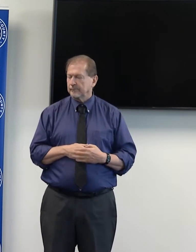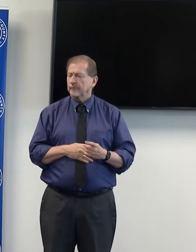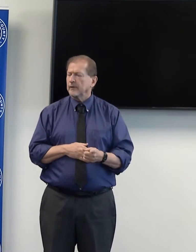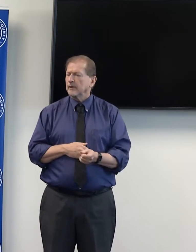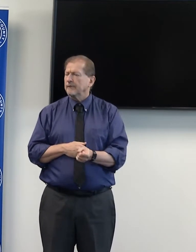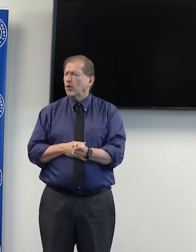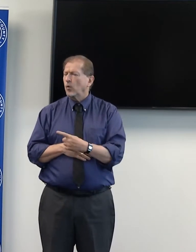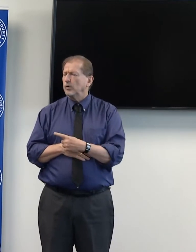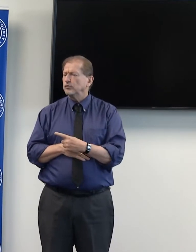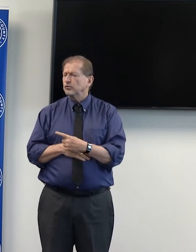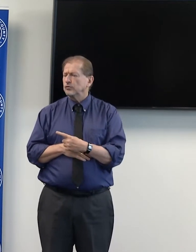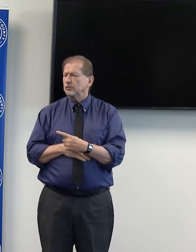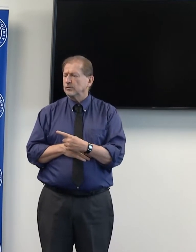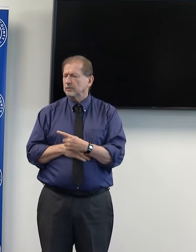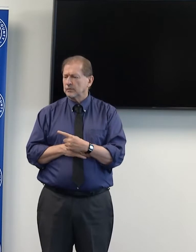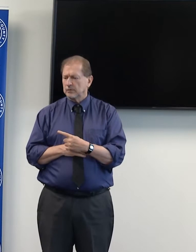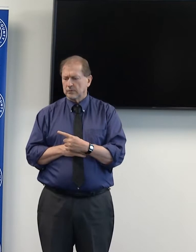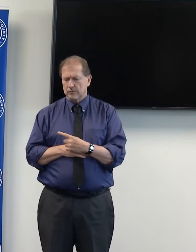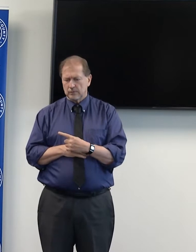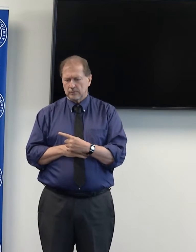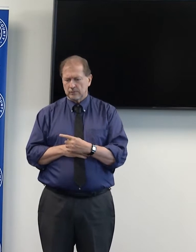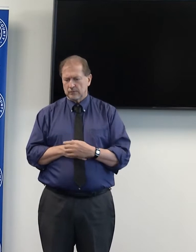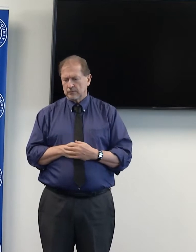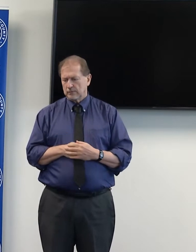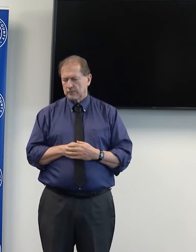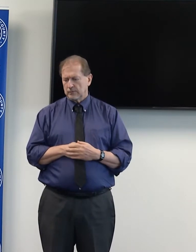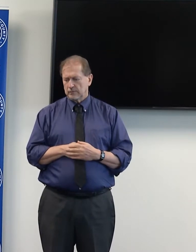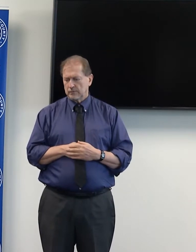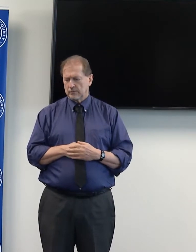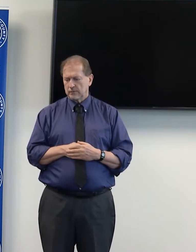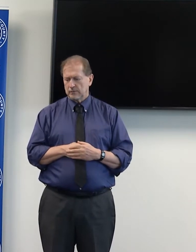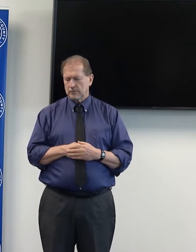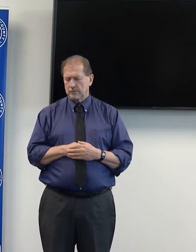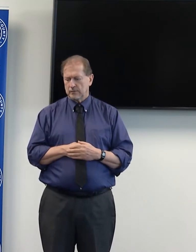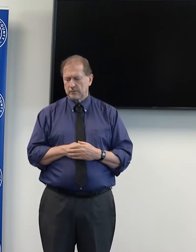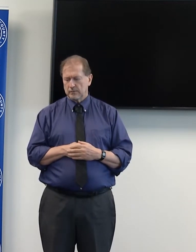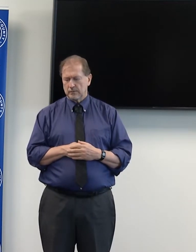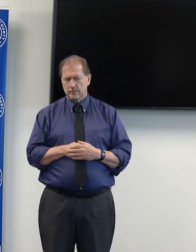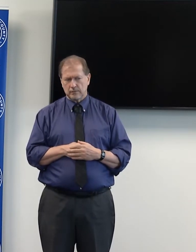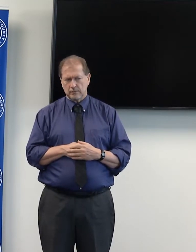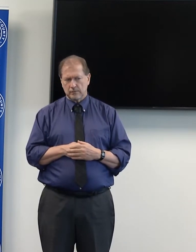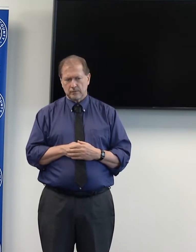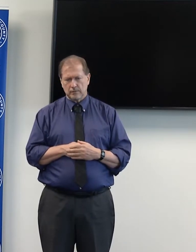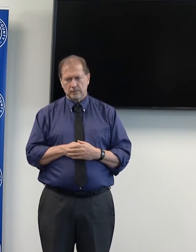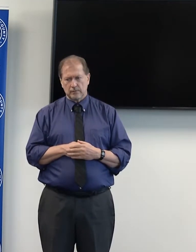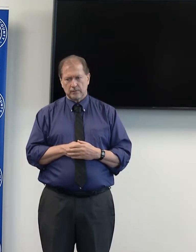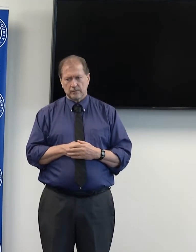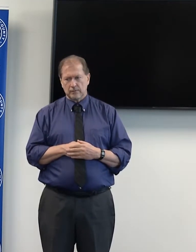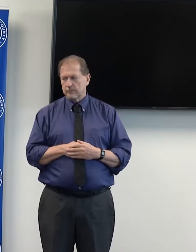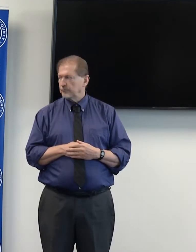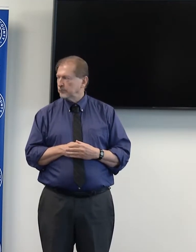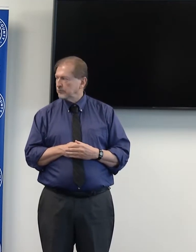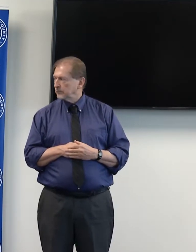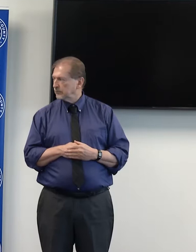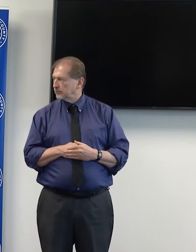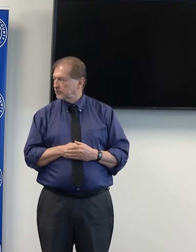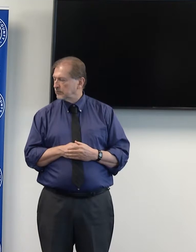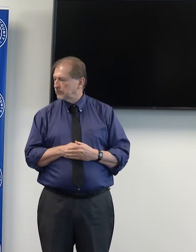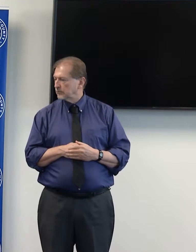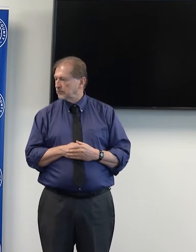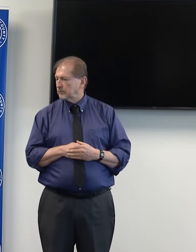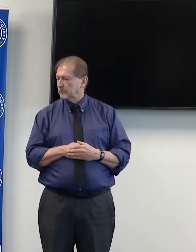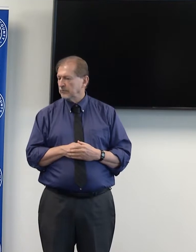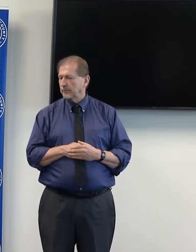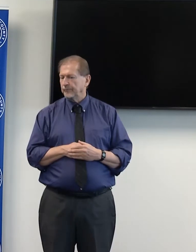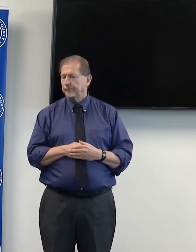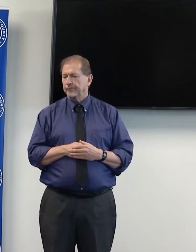wondering, I know, just thinking about the suburbs, for the Cook County Public Health Department, how concerned are you